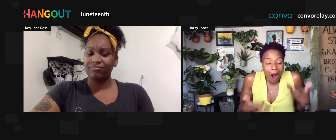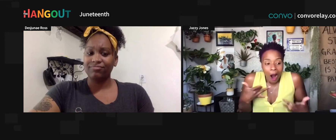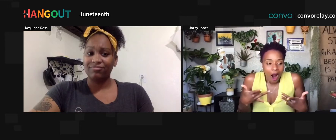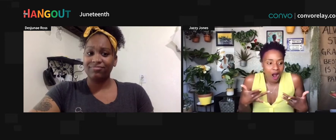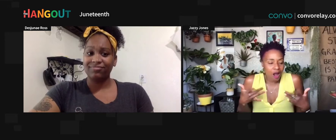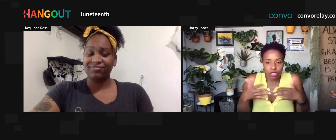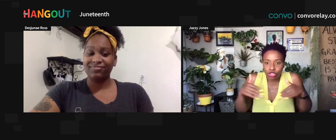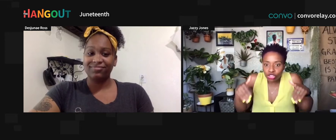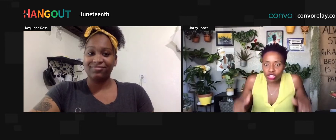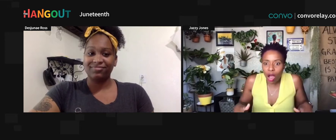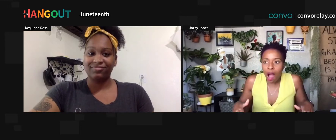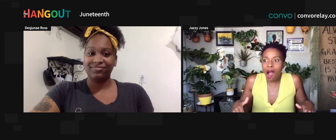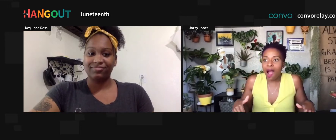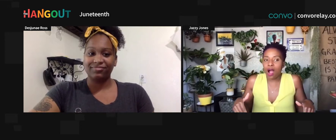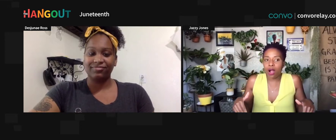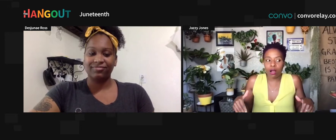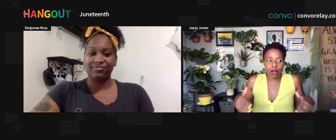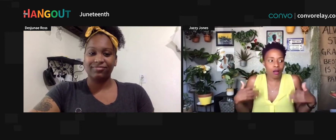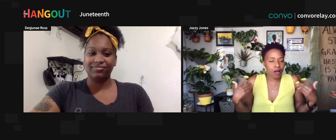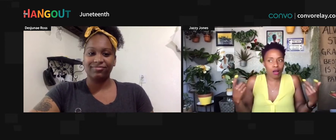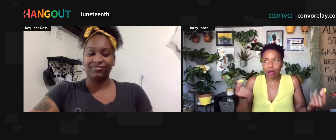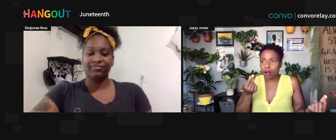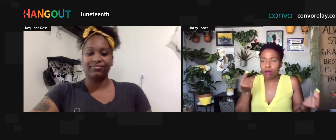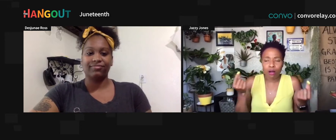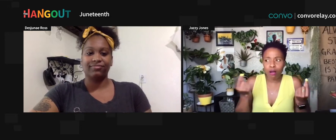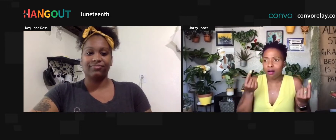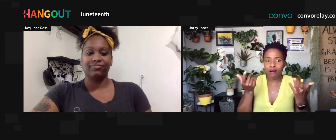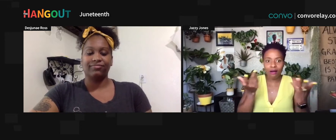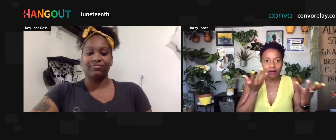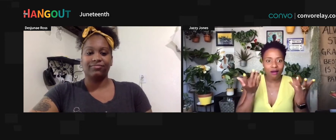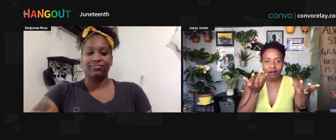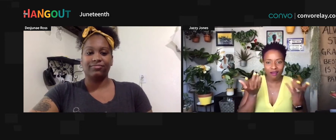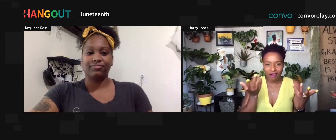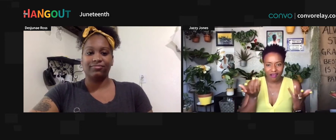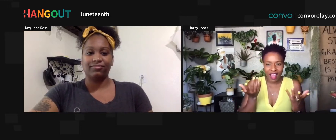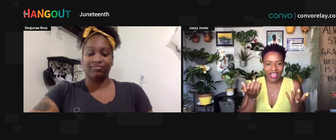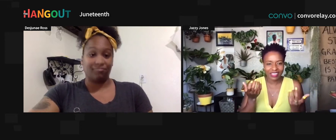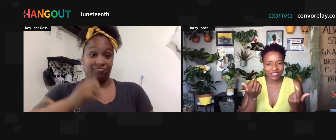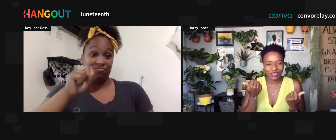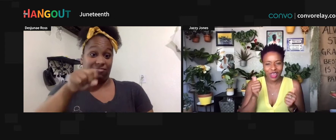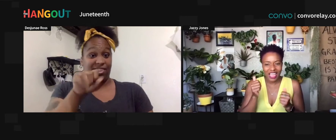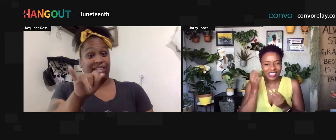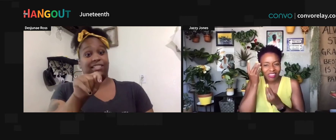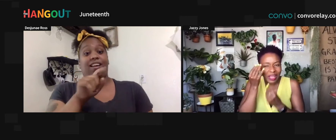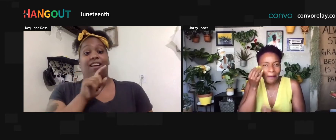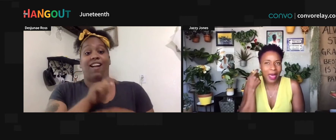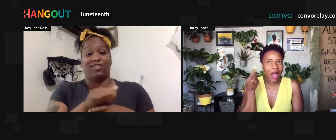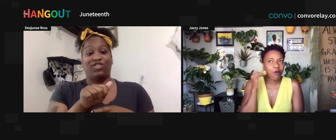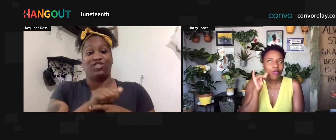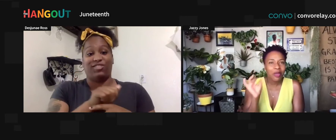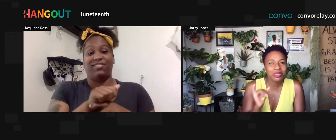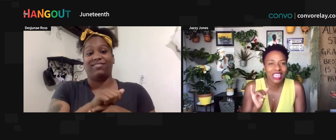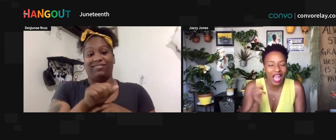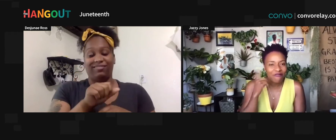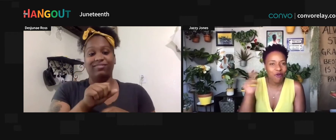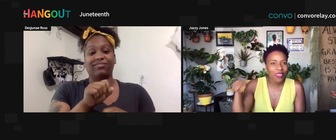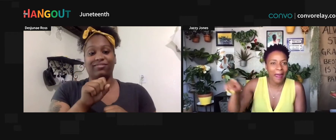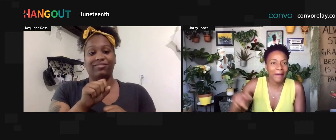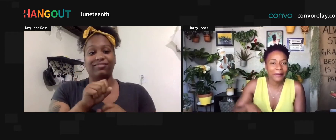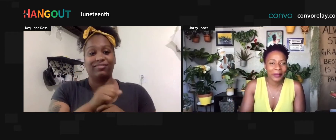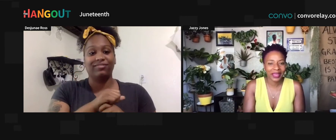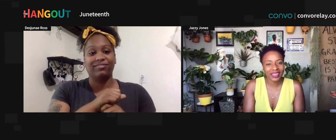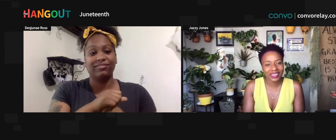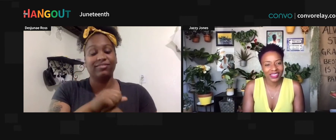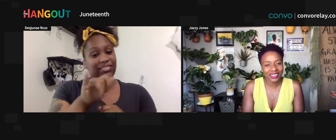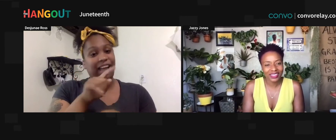and waiting until 1865. You're celebrating, you're in shock, you're in awe, you're dumbfounded, you're